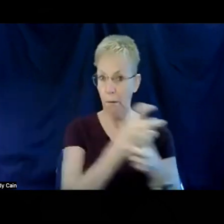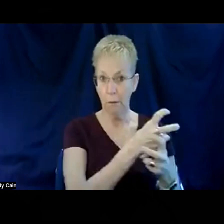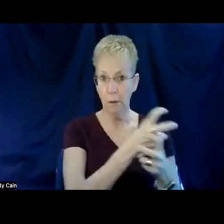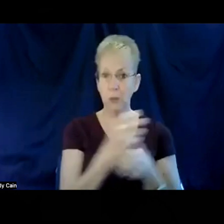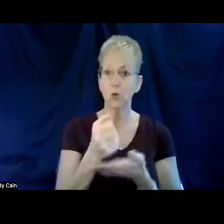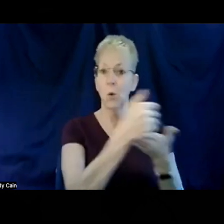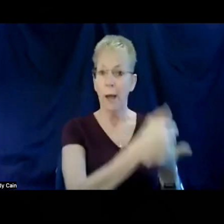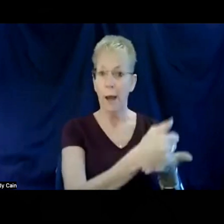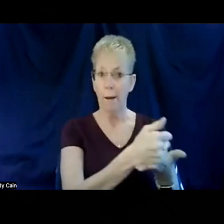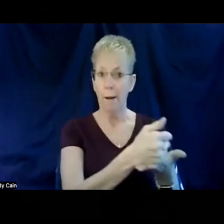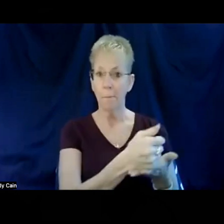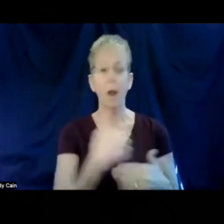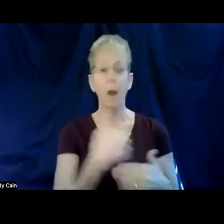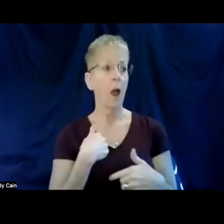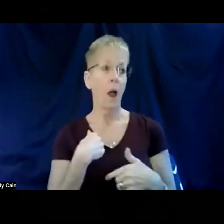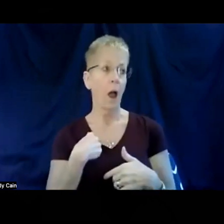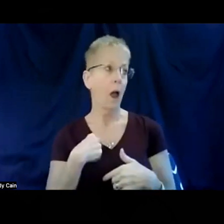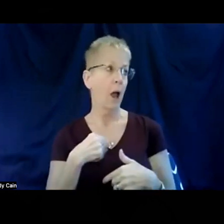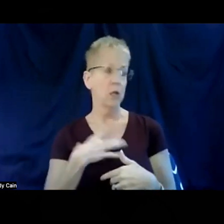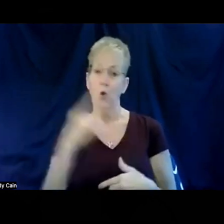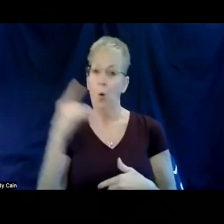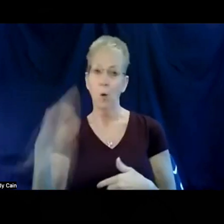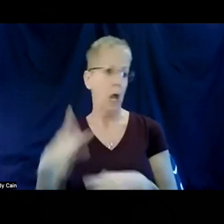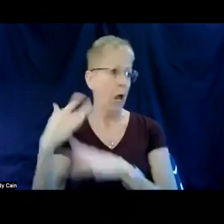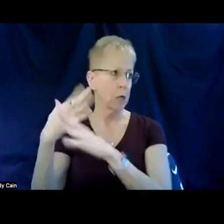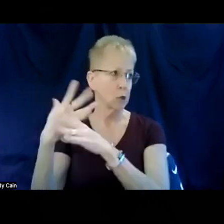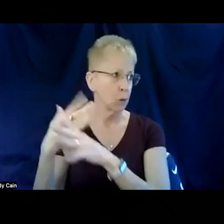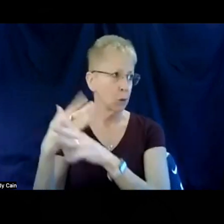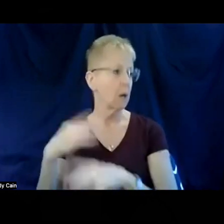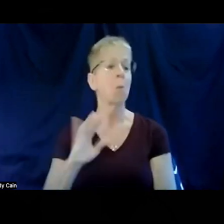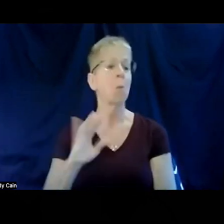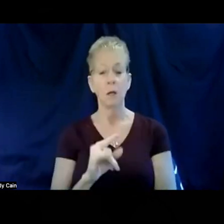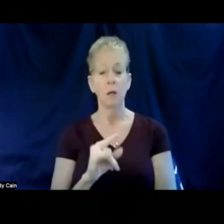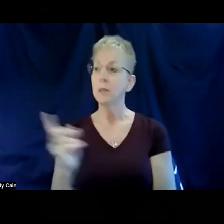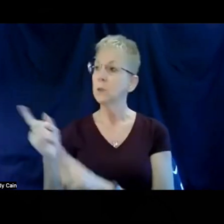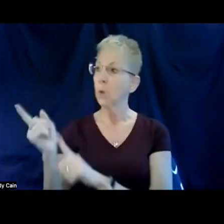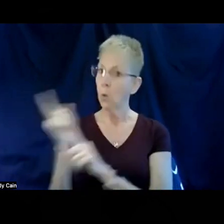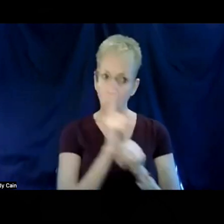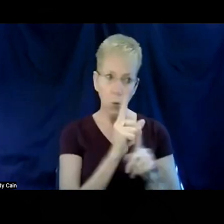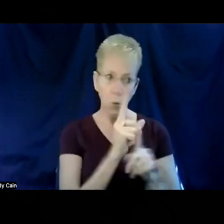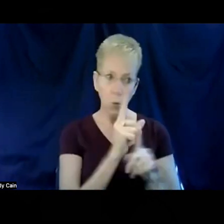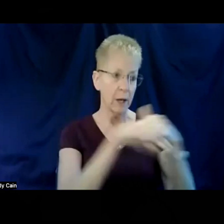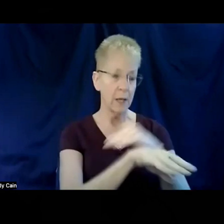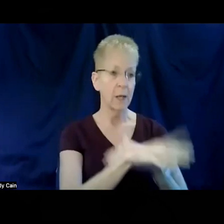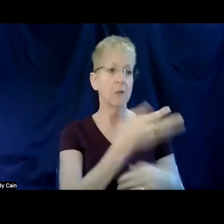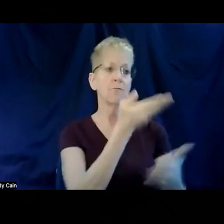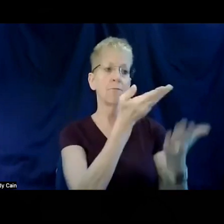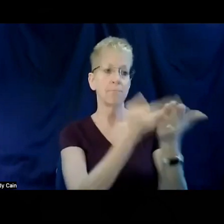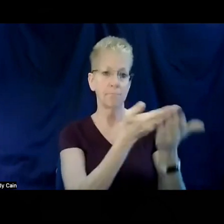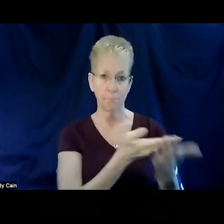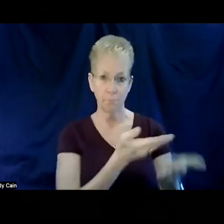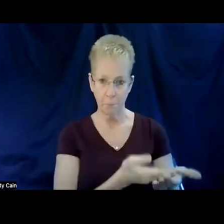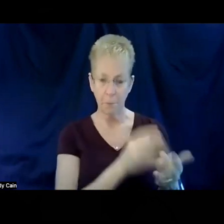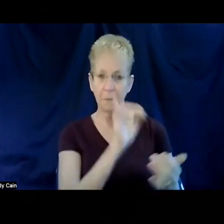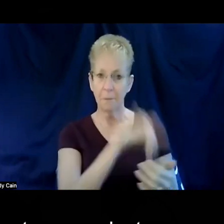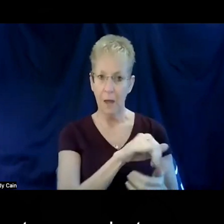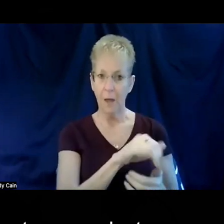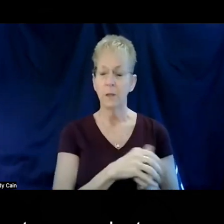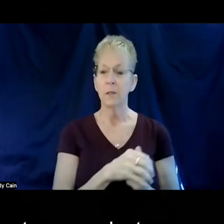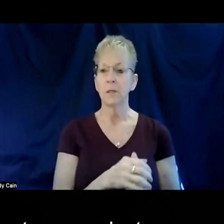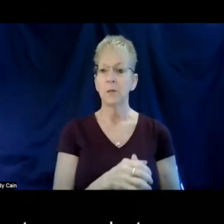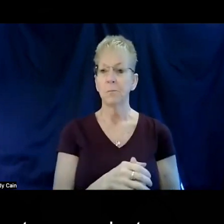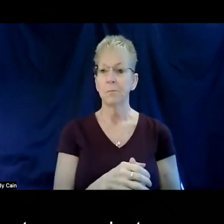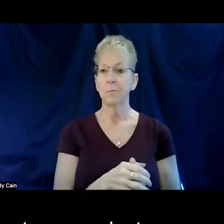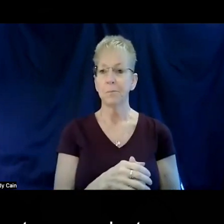soldiers who claimed to be anti-Nazi, and they went through a program of validating that and asked